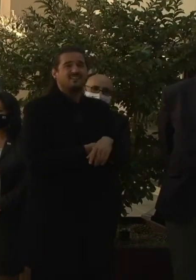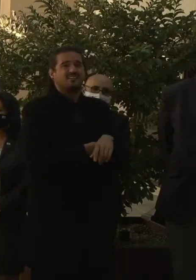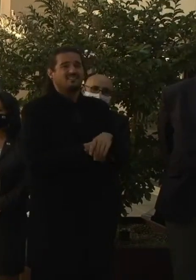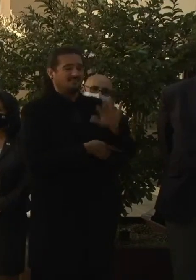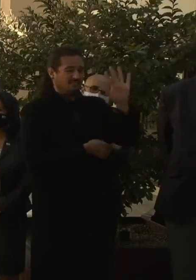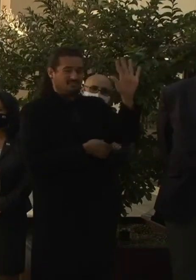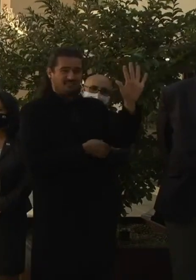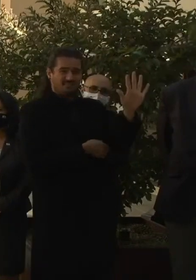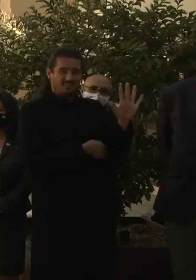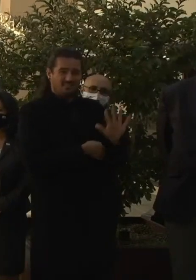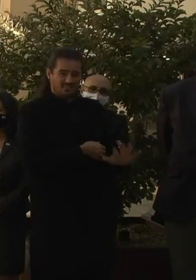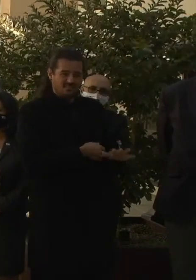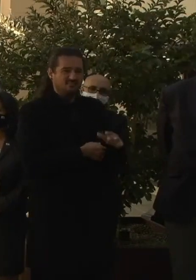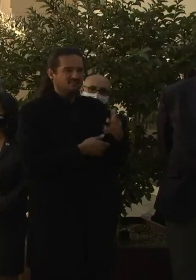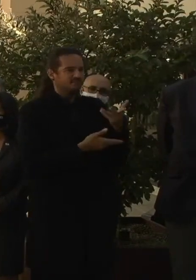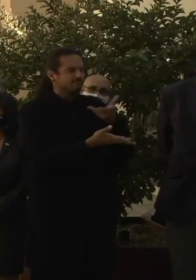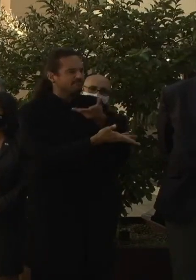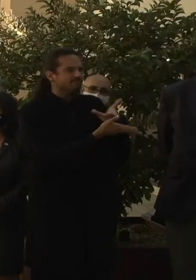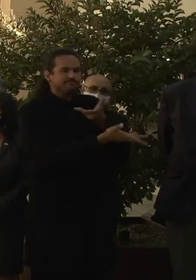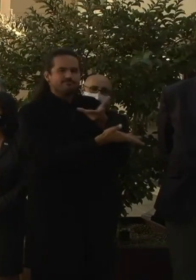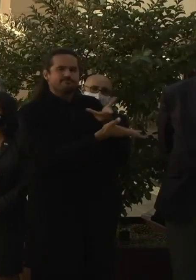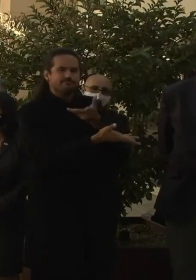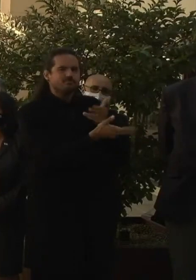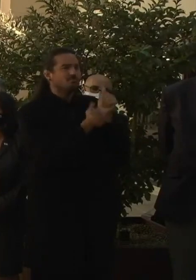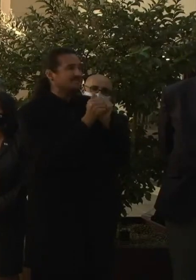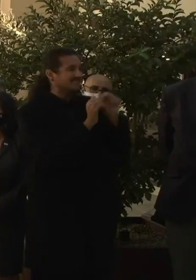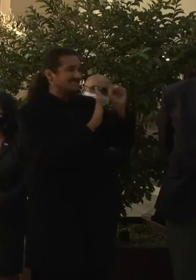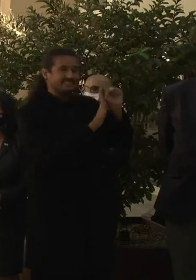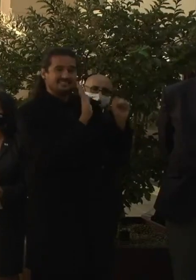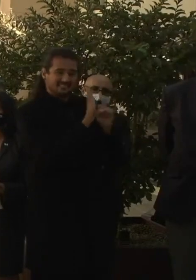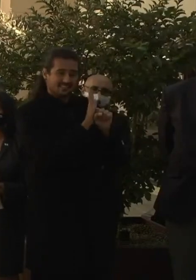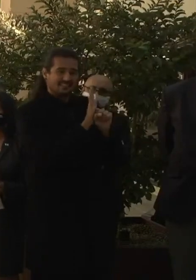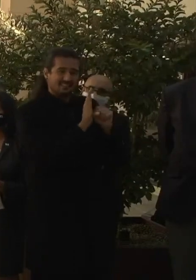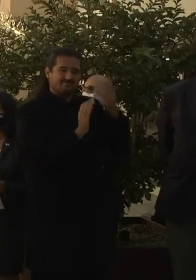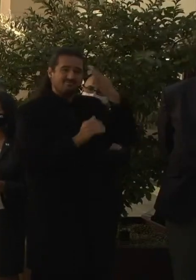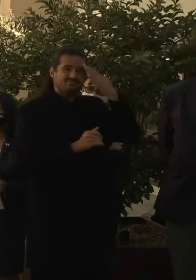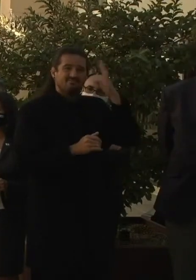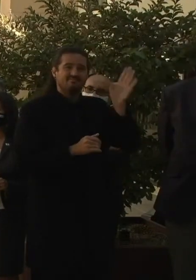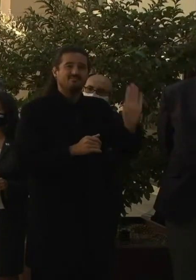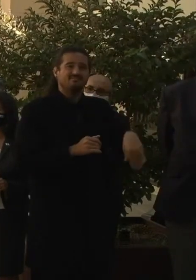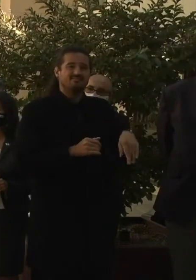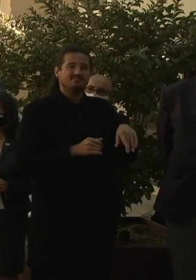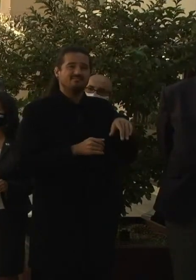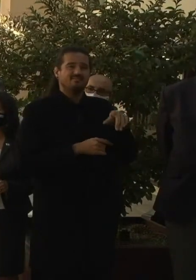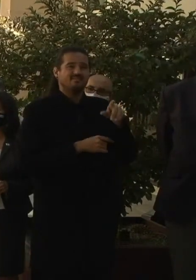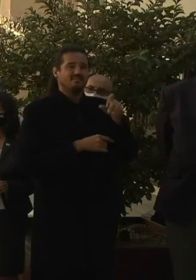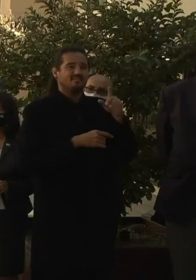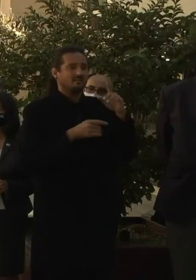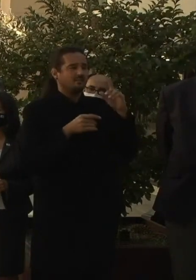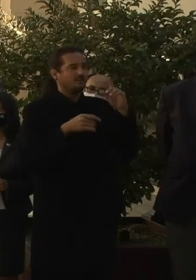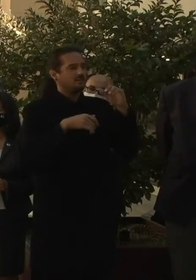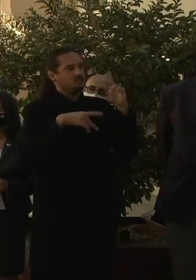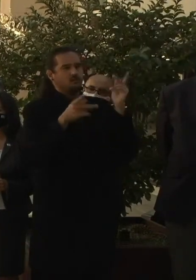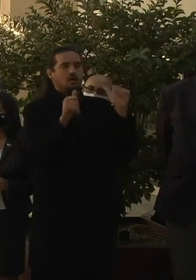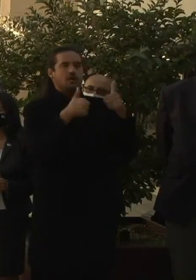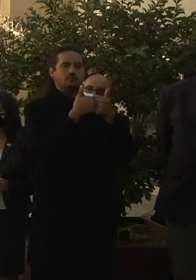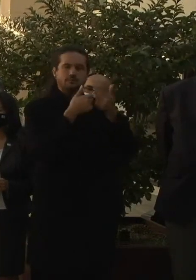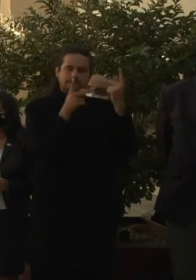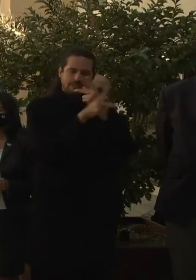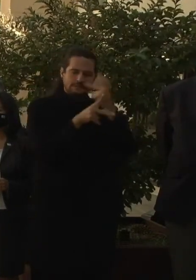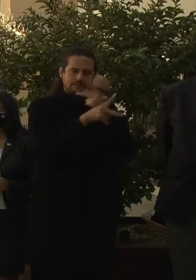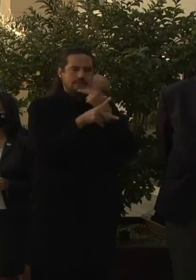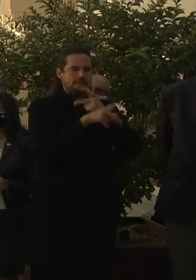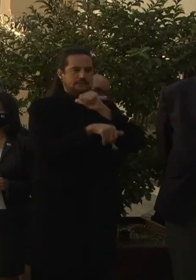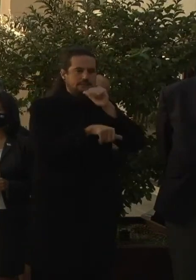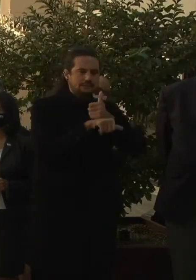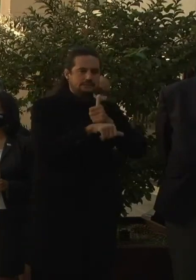closely with their staff to understand the logistical challenges and hurdles. There are issues that we are working through that are unique and